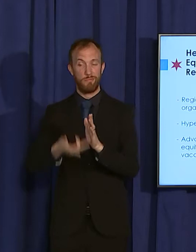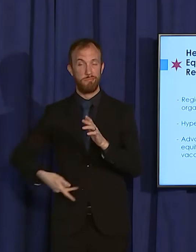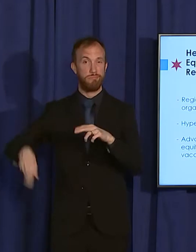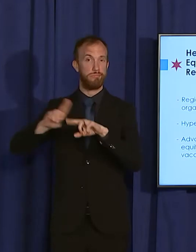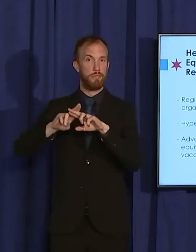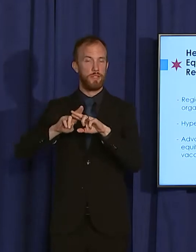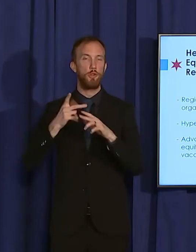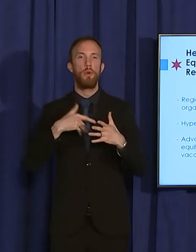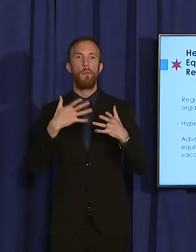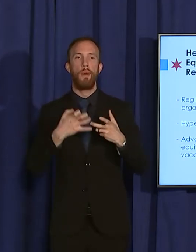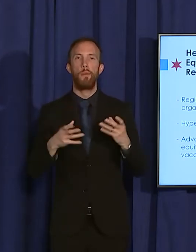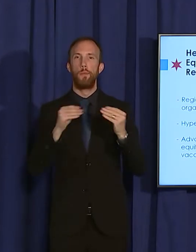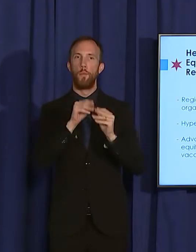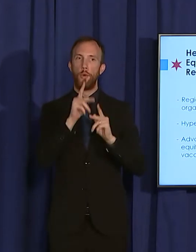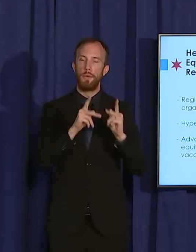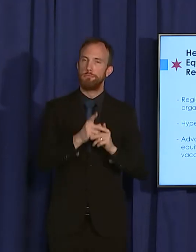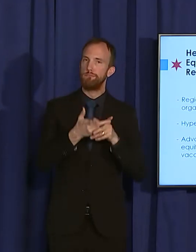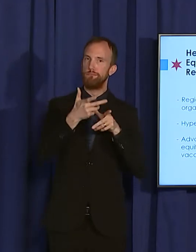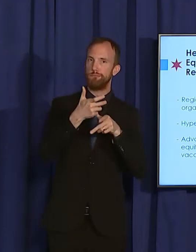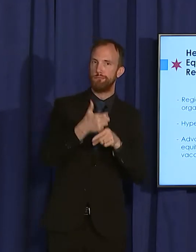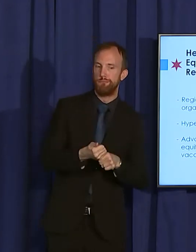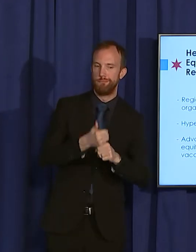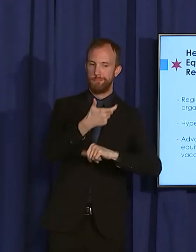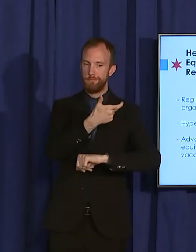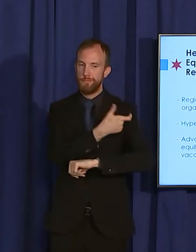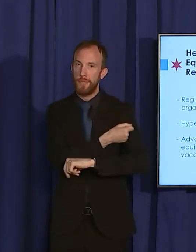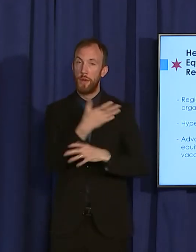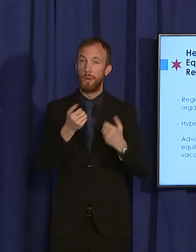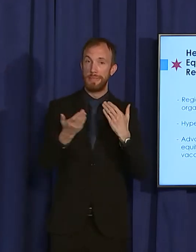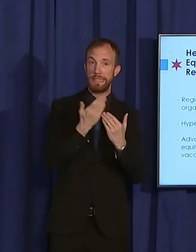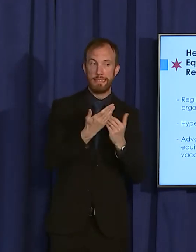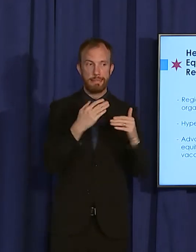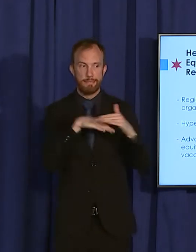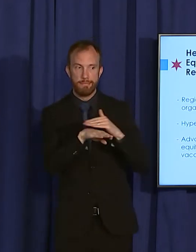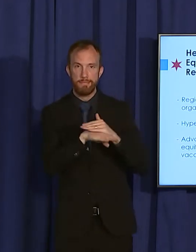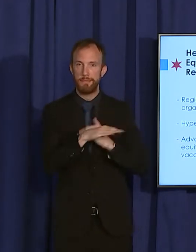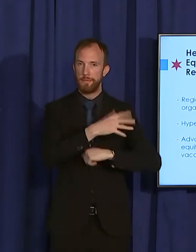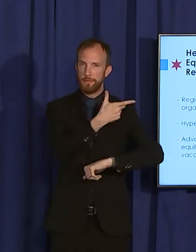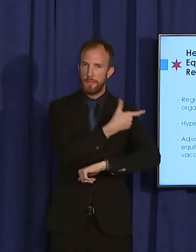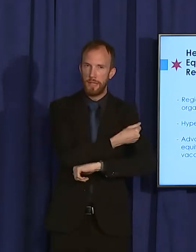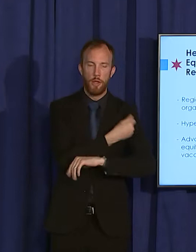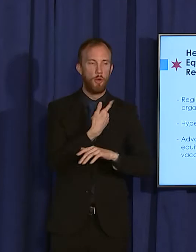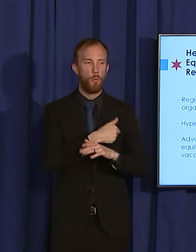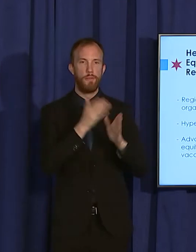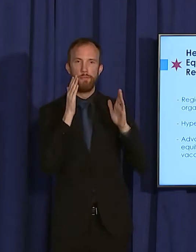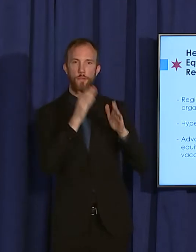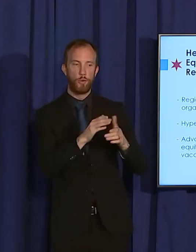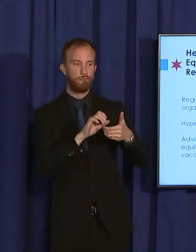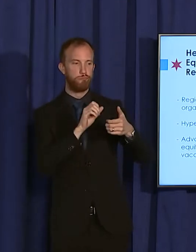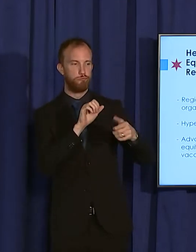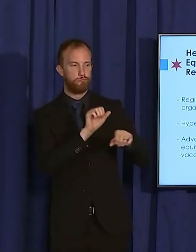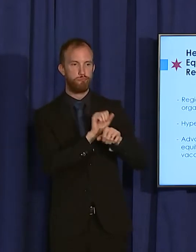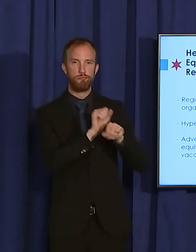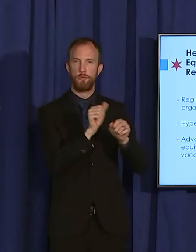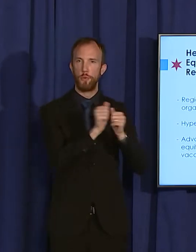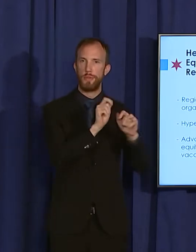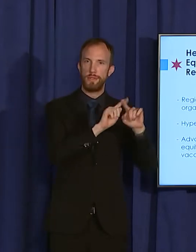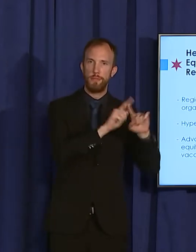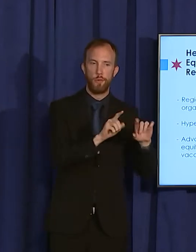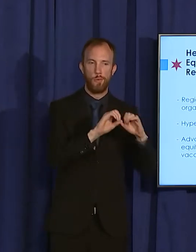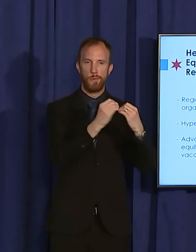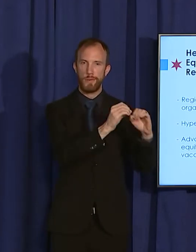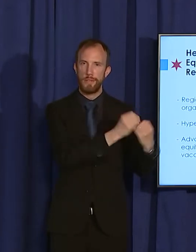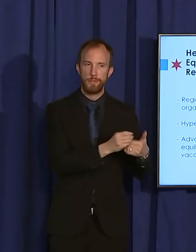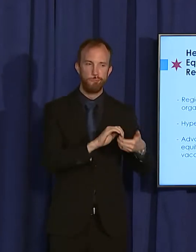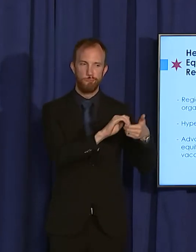vaccine confidence and vaccine convenience, the work of trusted community-based organizations and vaccine ambassadors can